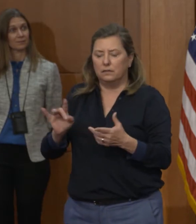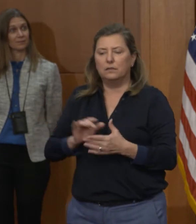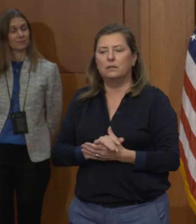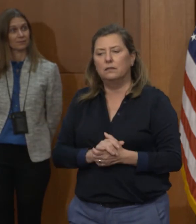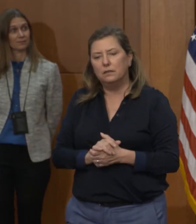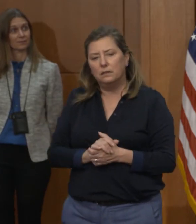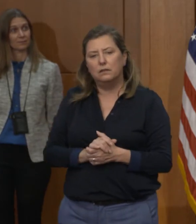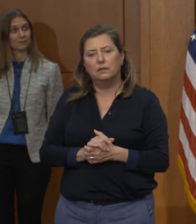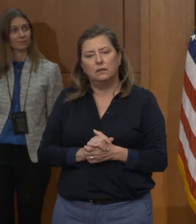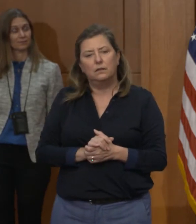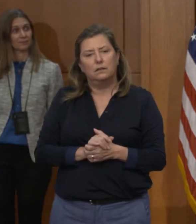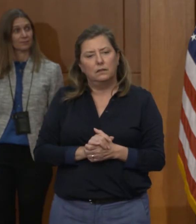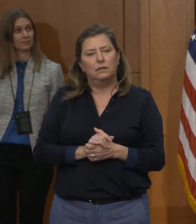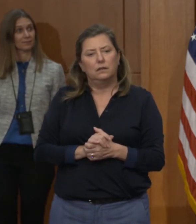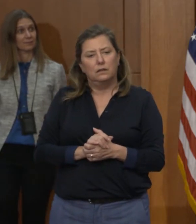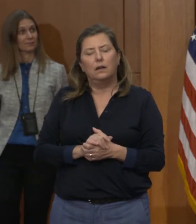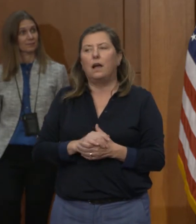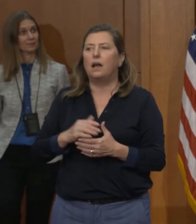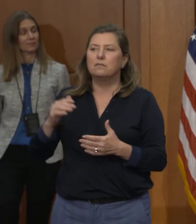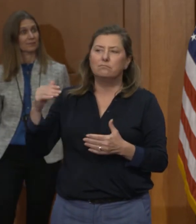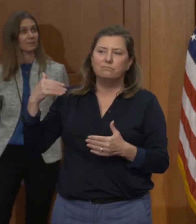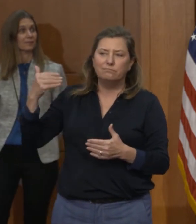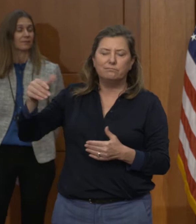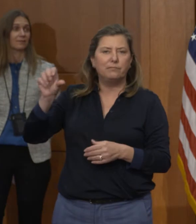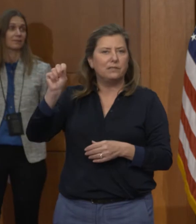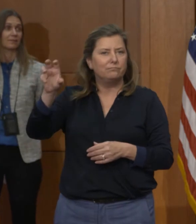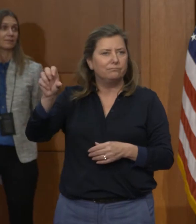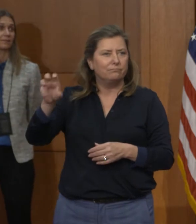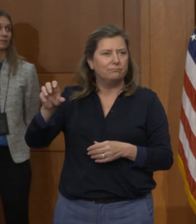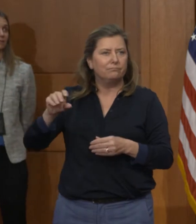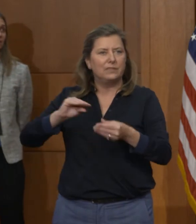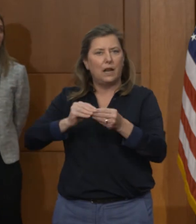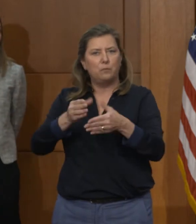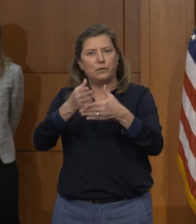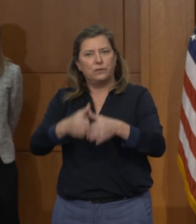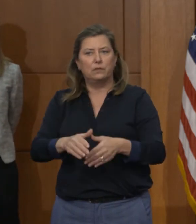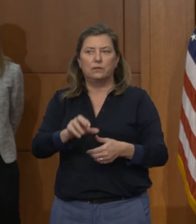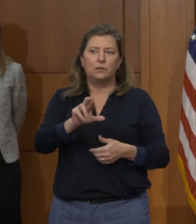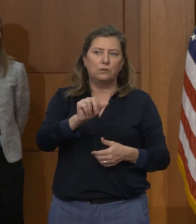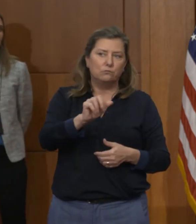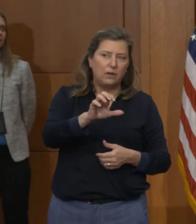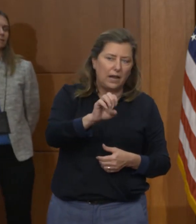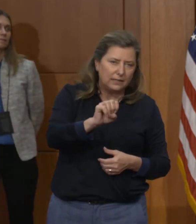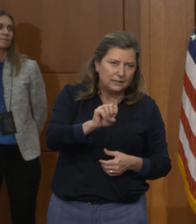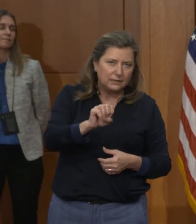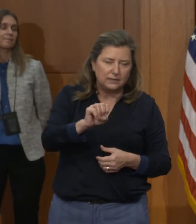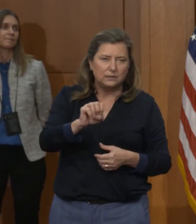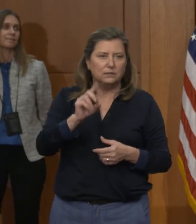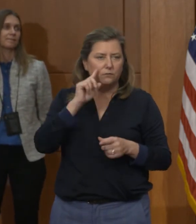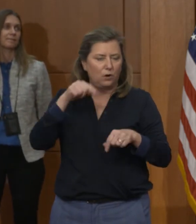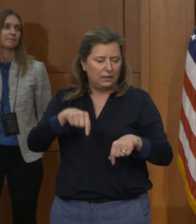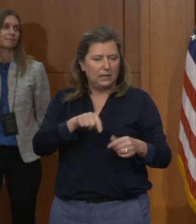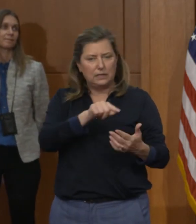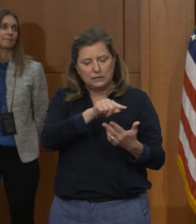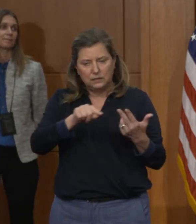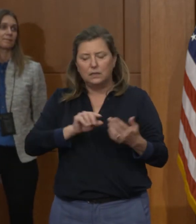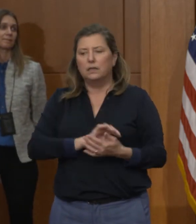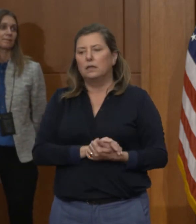giving periodically some numbers on the breakdown for race in these cases,